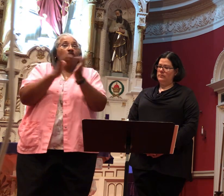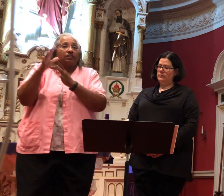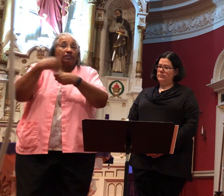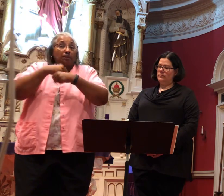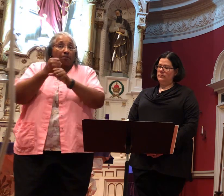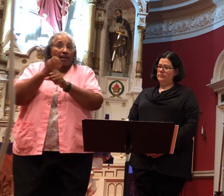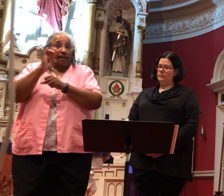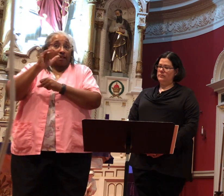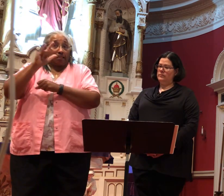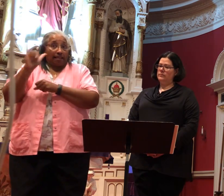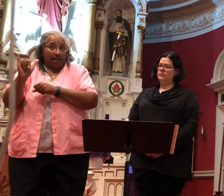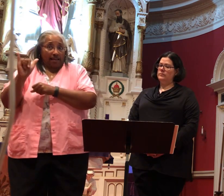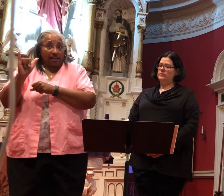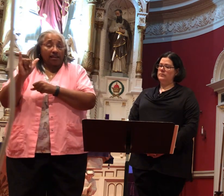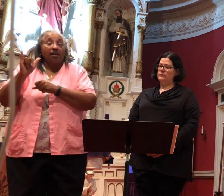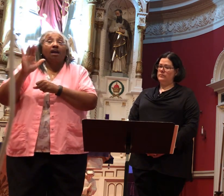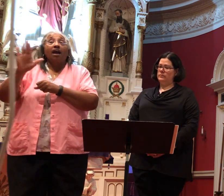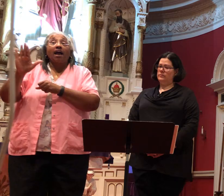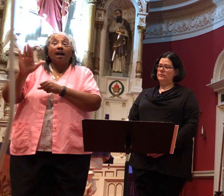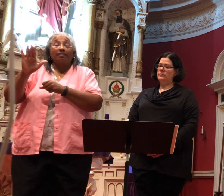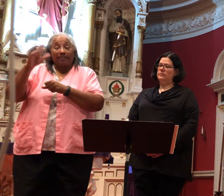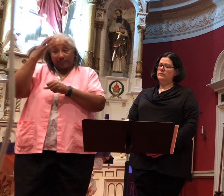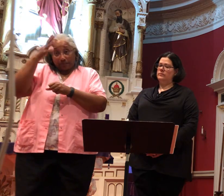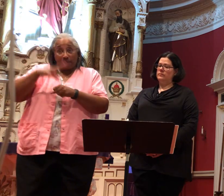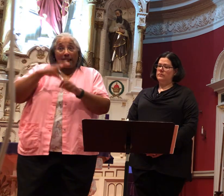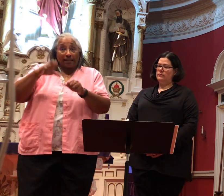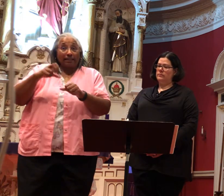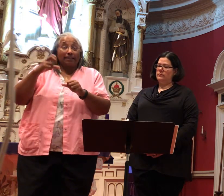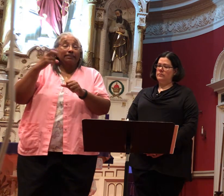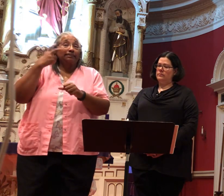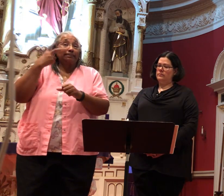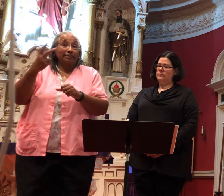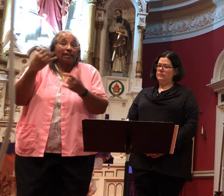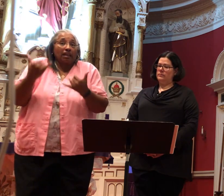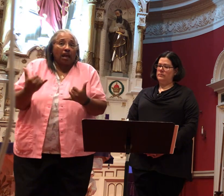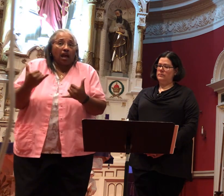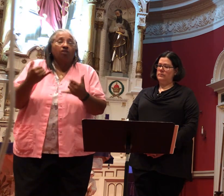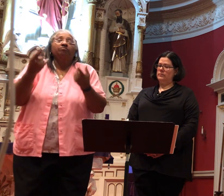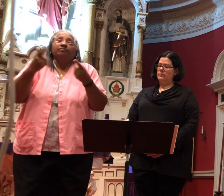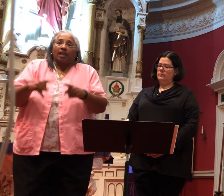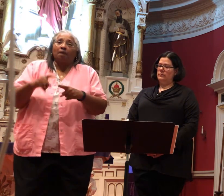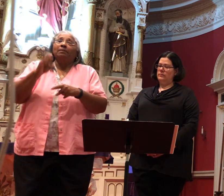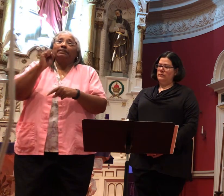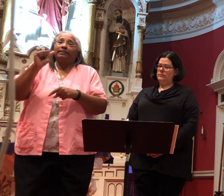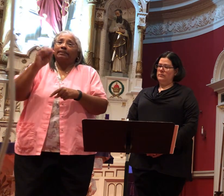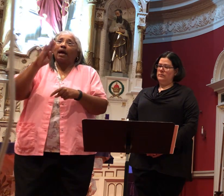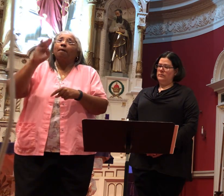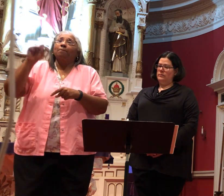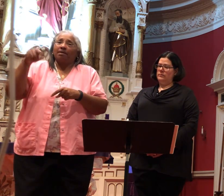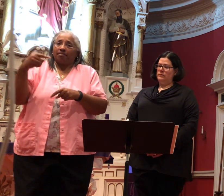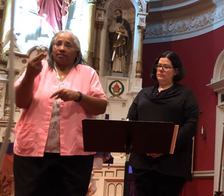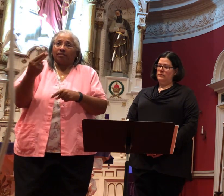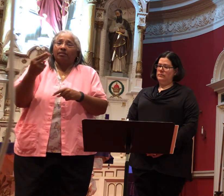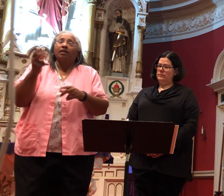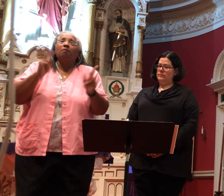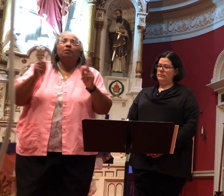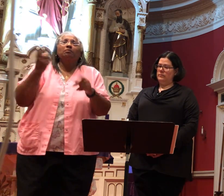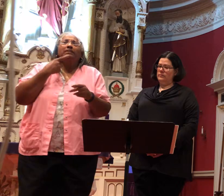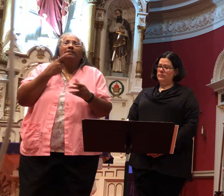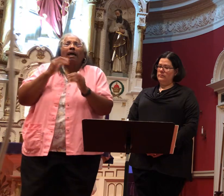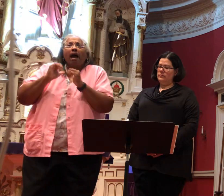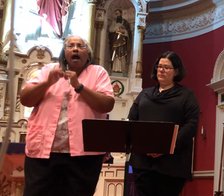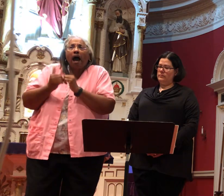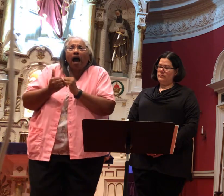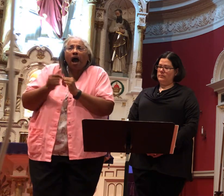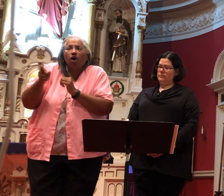his eyes on a Sabbath. So then the Pharisees also asked him how he was able to see. He